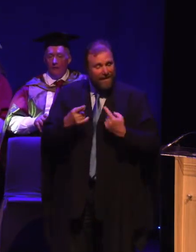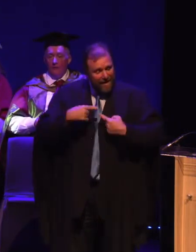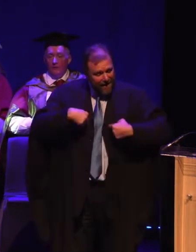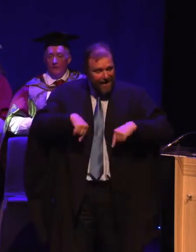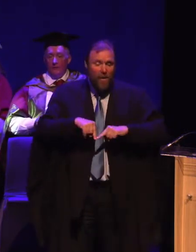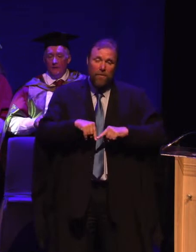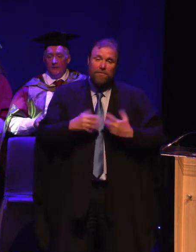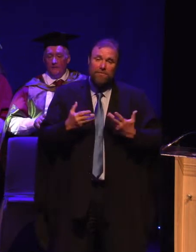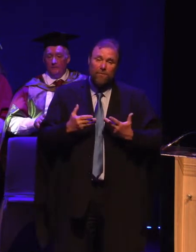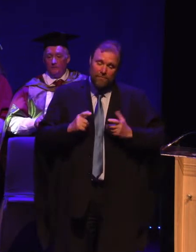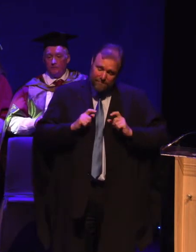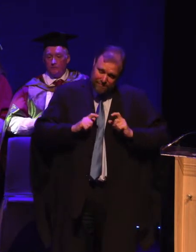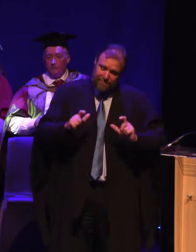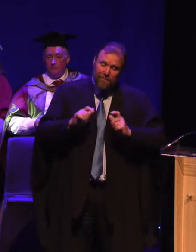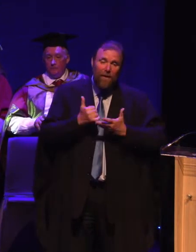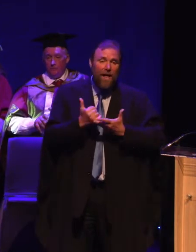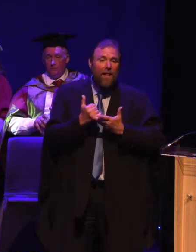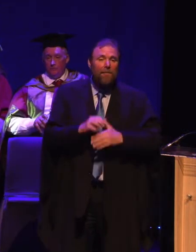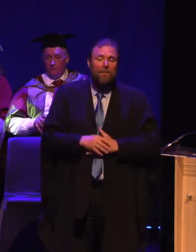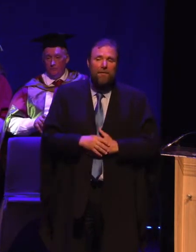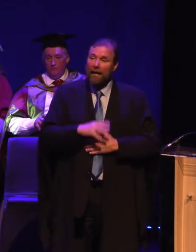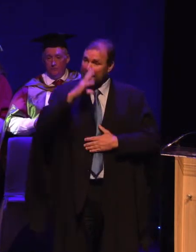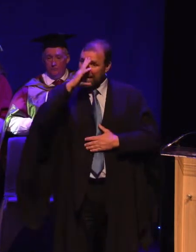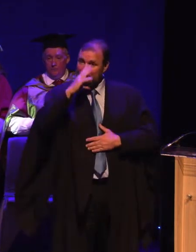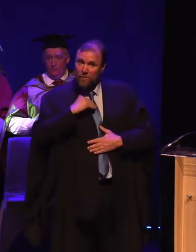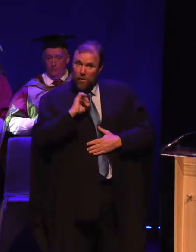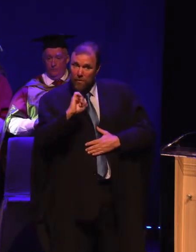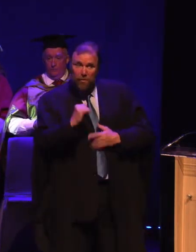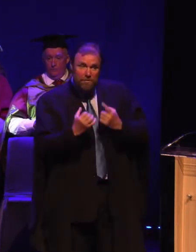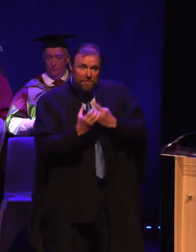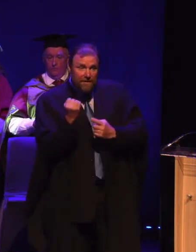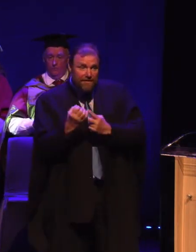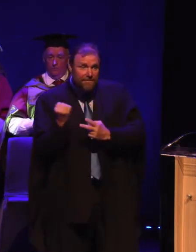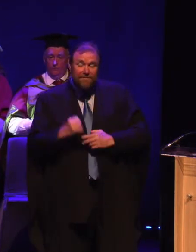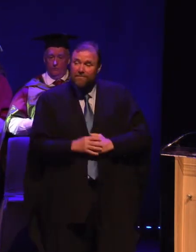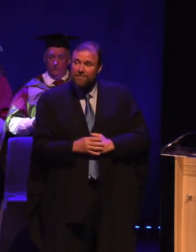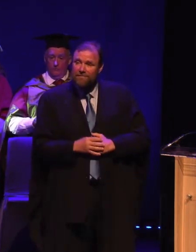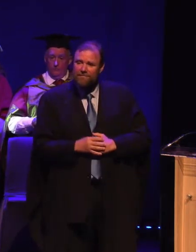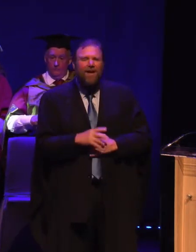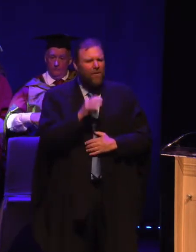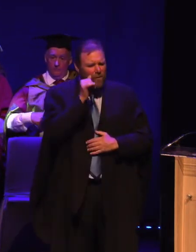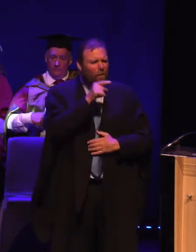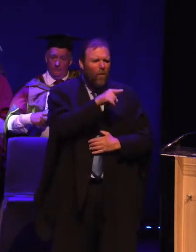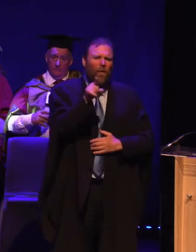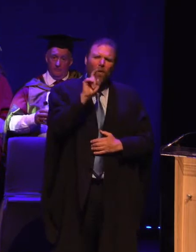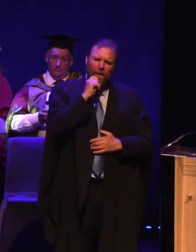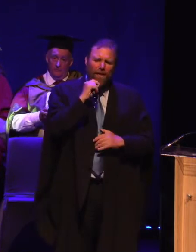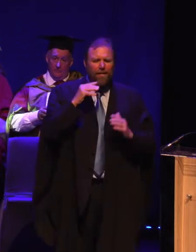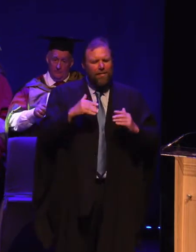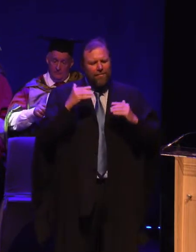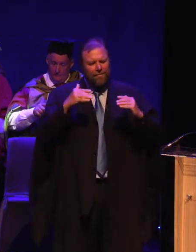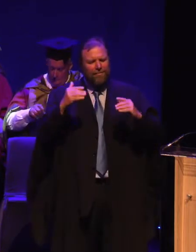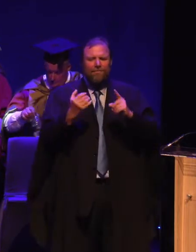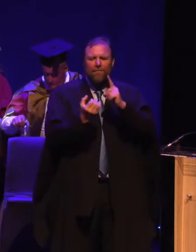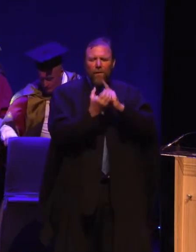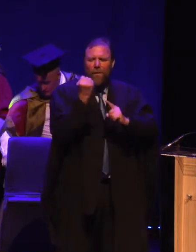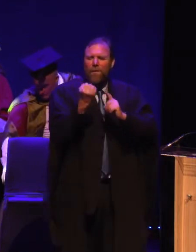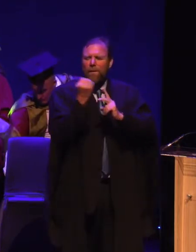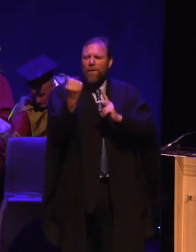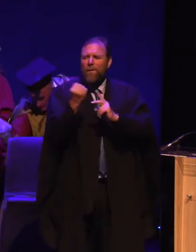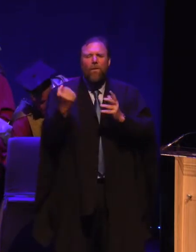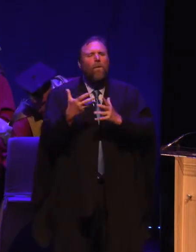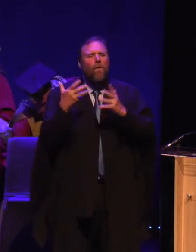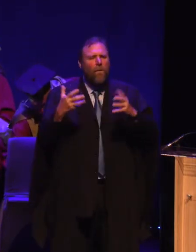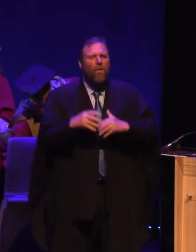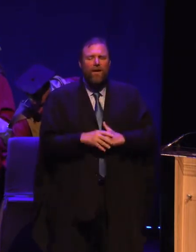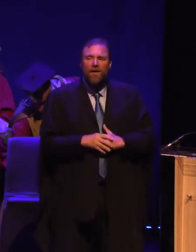you and let us know about all your successes, because we know you're going to go and achieve great things with your life. And what we want